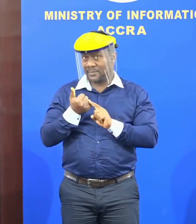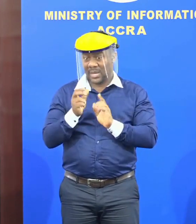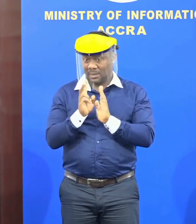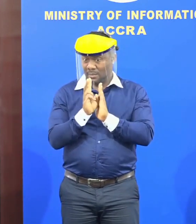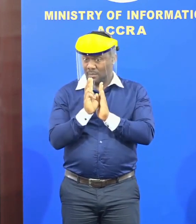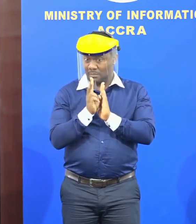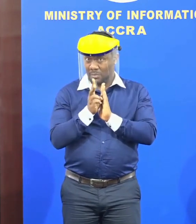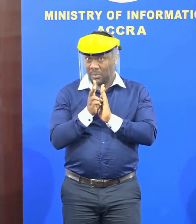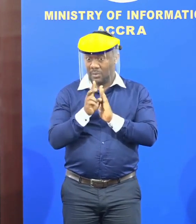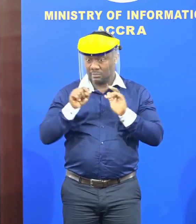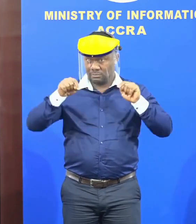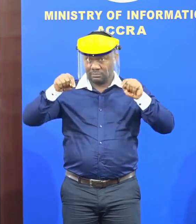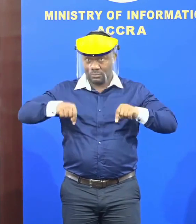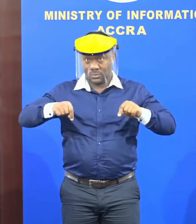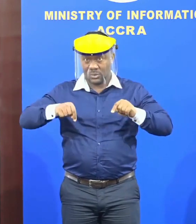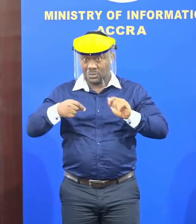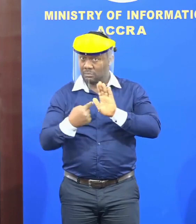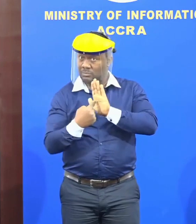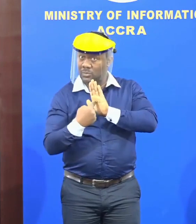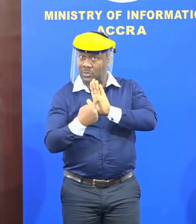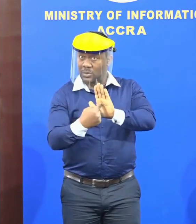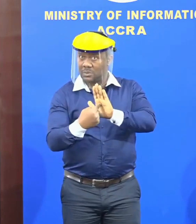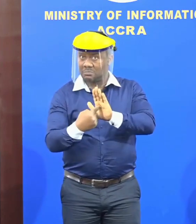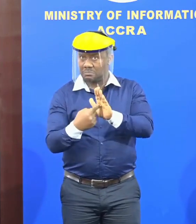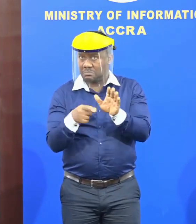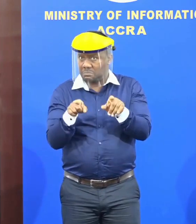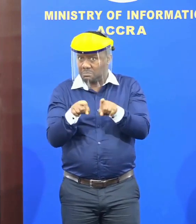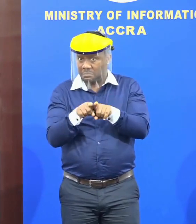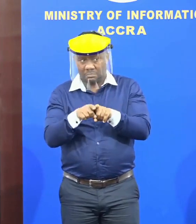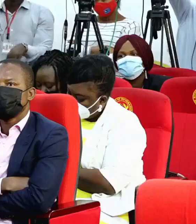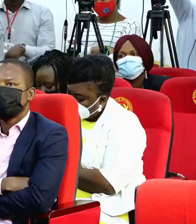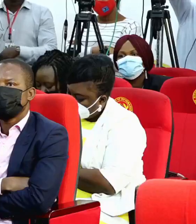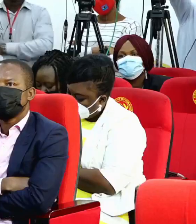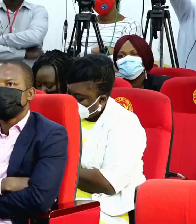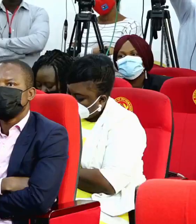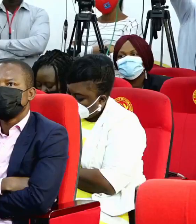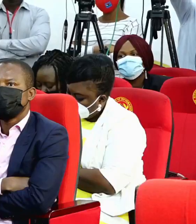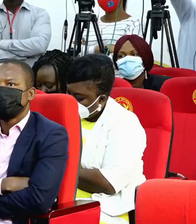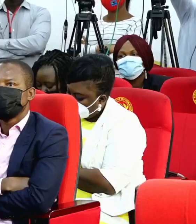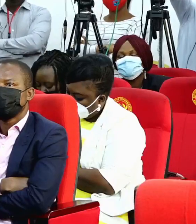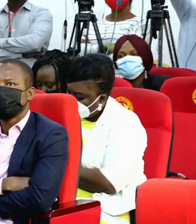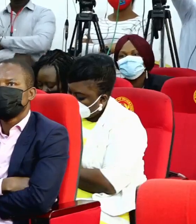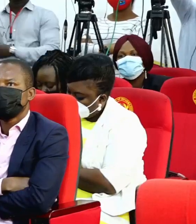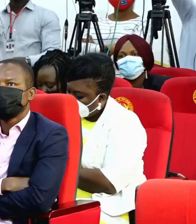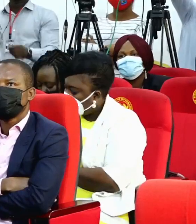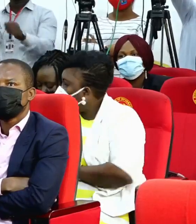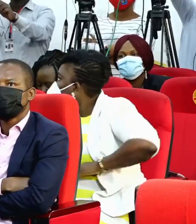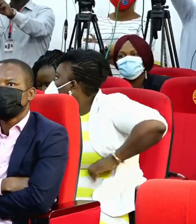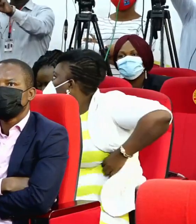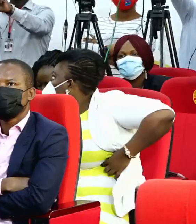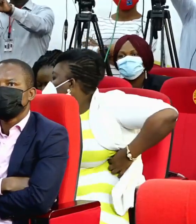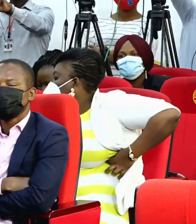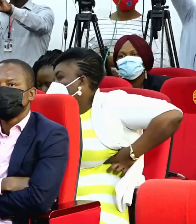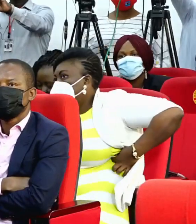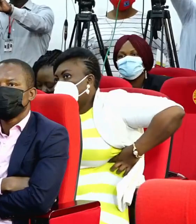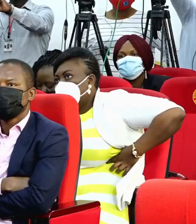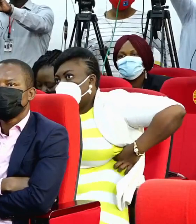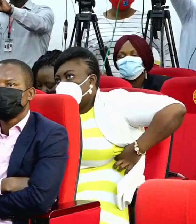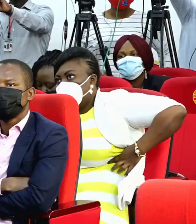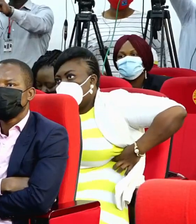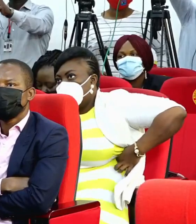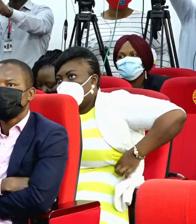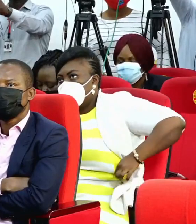today. We've had that of the information minister already. The Chief Justice of the Republic, his video is